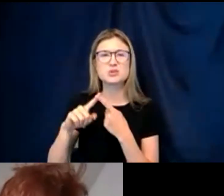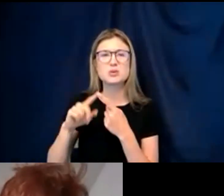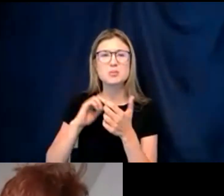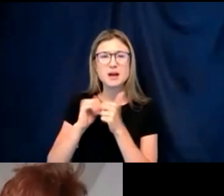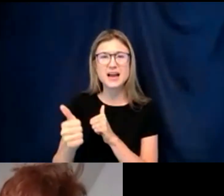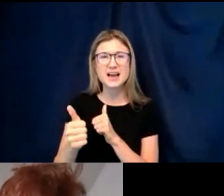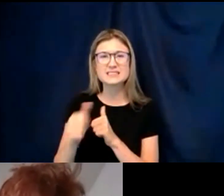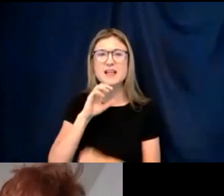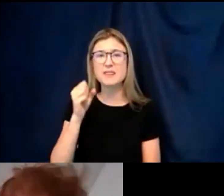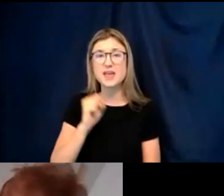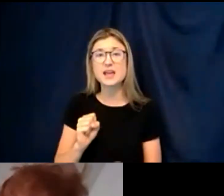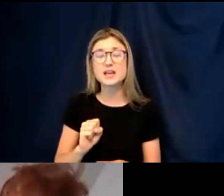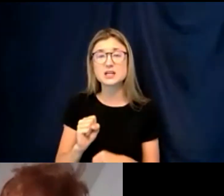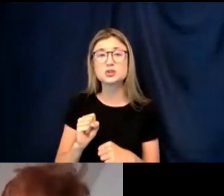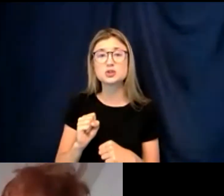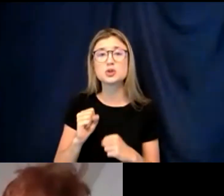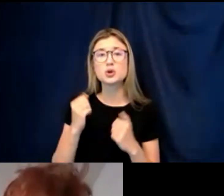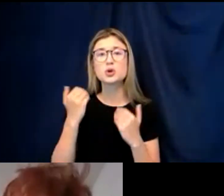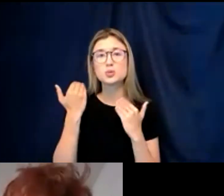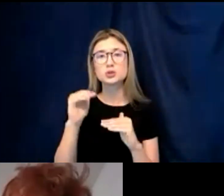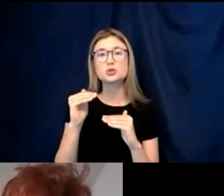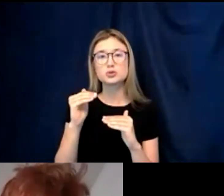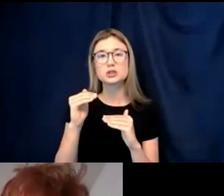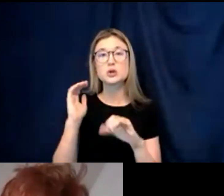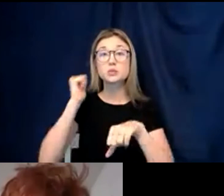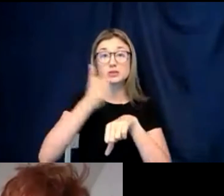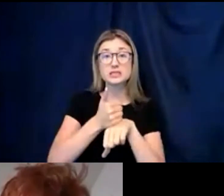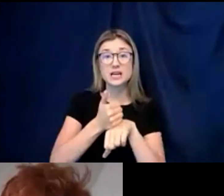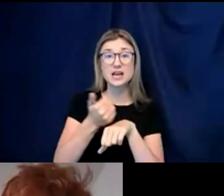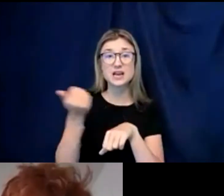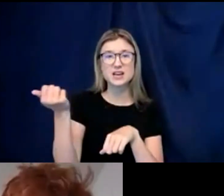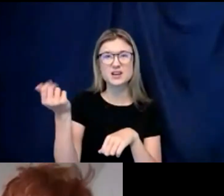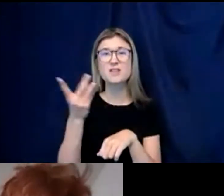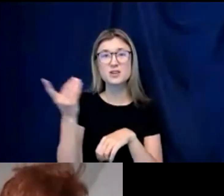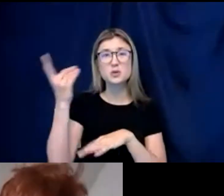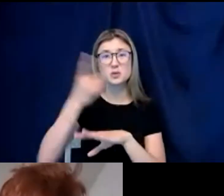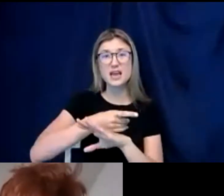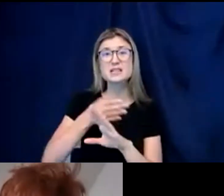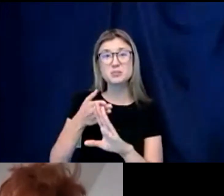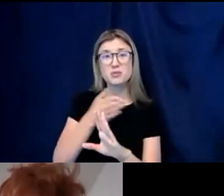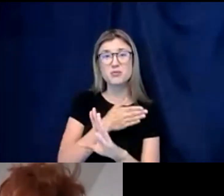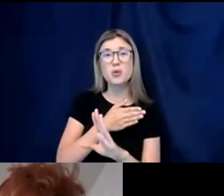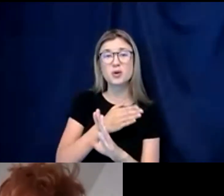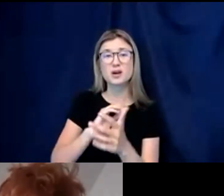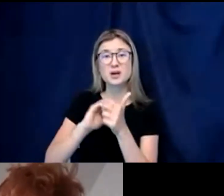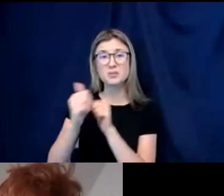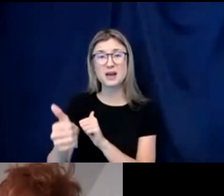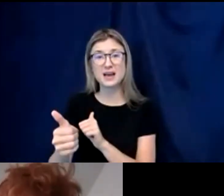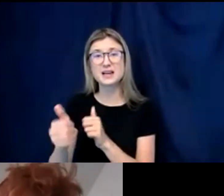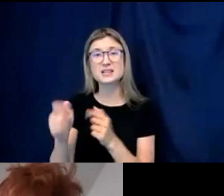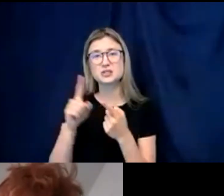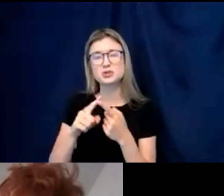was implemented the last few days before it actually passed to satisfy a fiscal note that